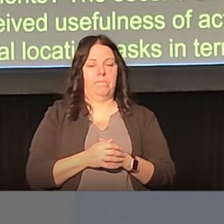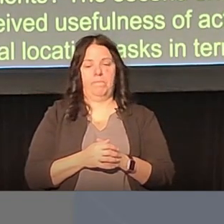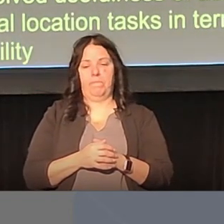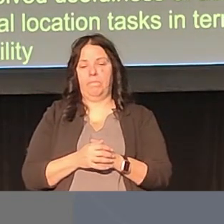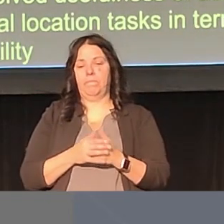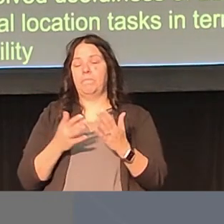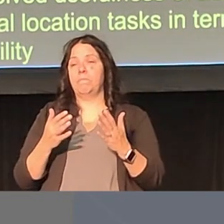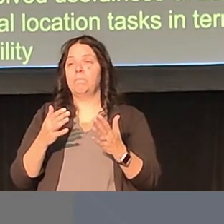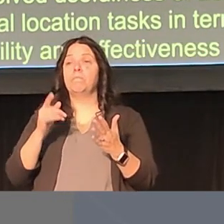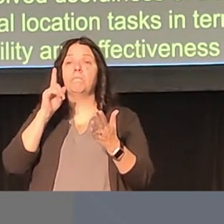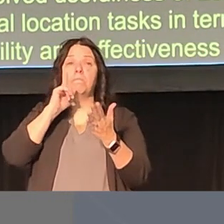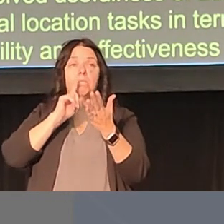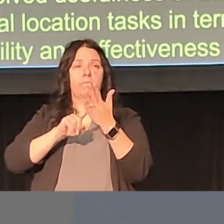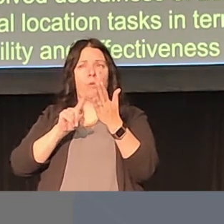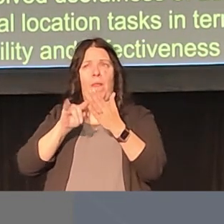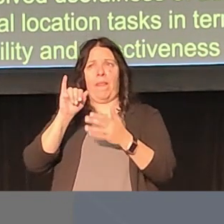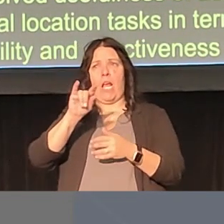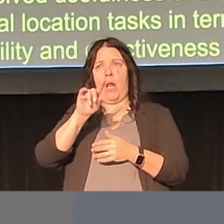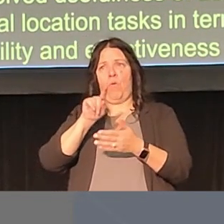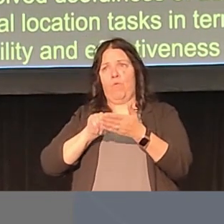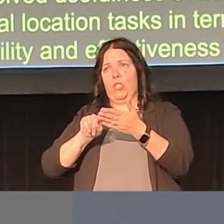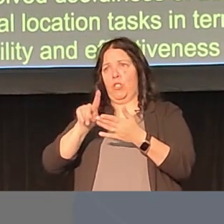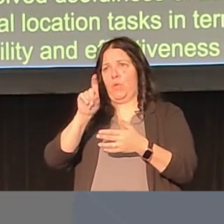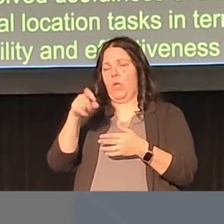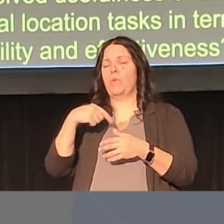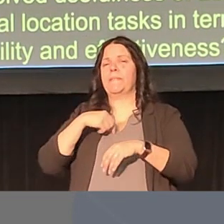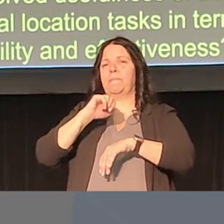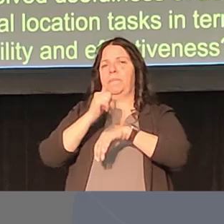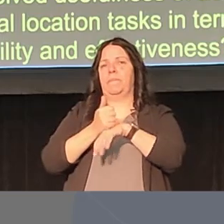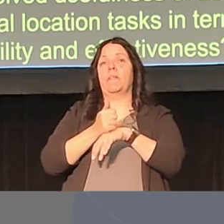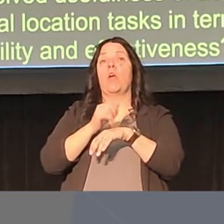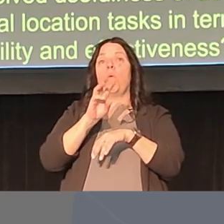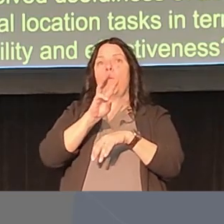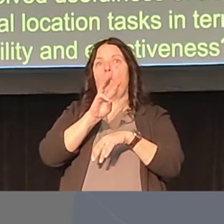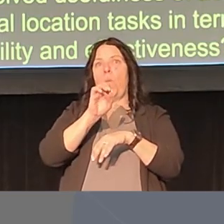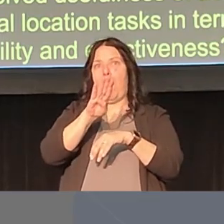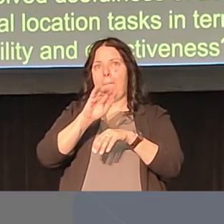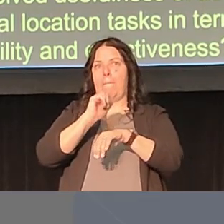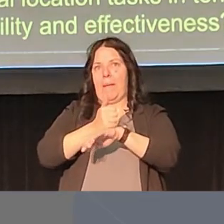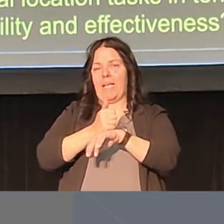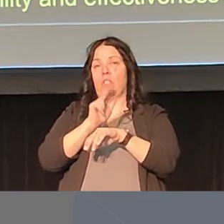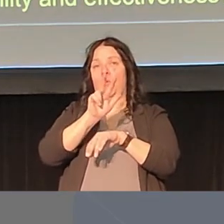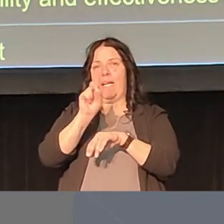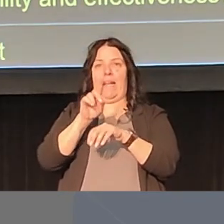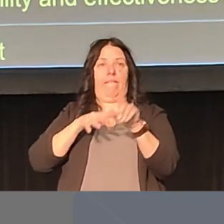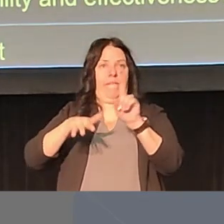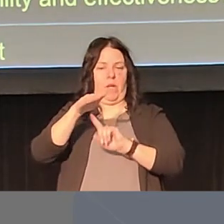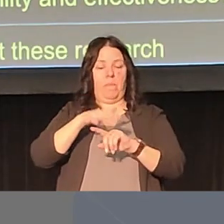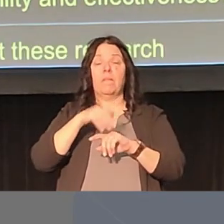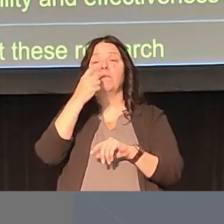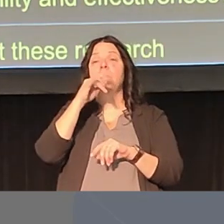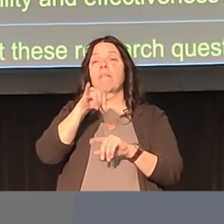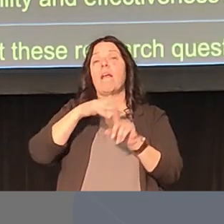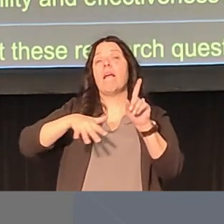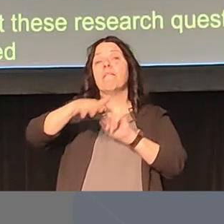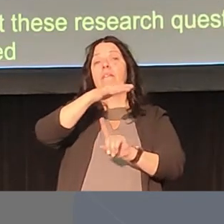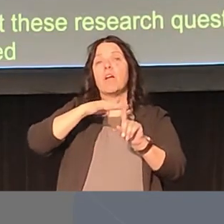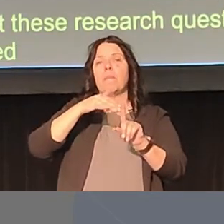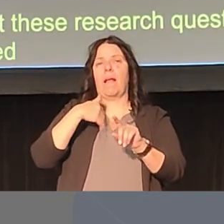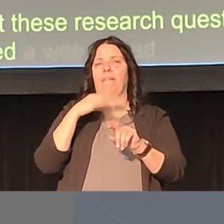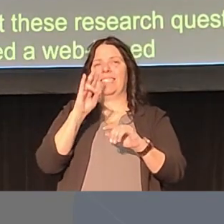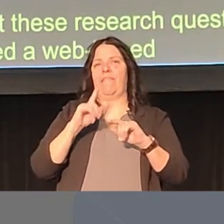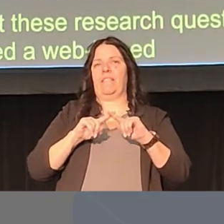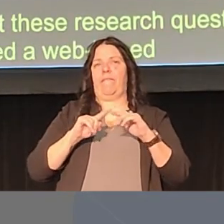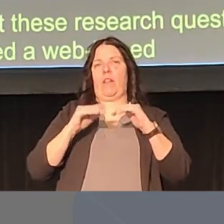To explore these research questions, we developed a web-based 3D virtual environment. This environment consists of 7